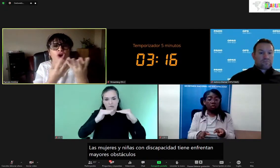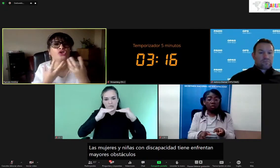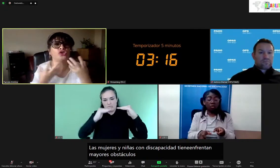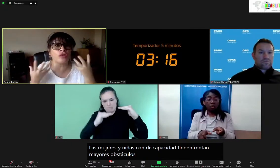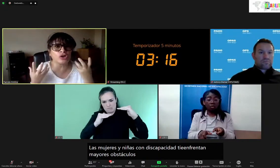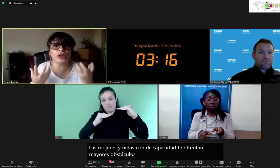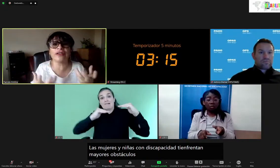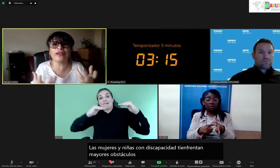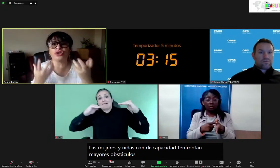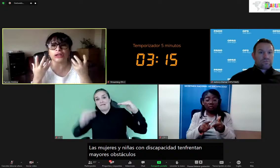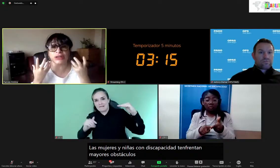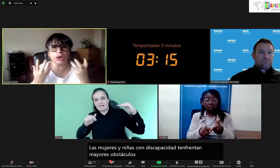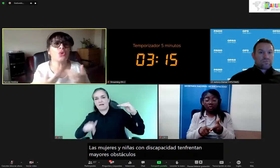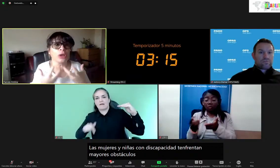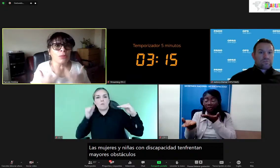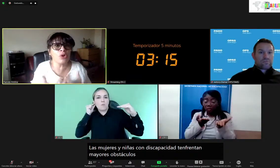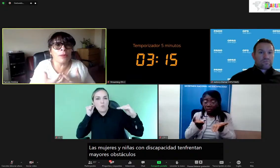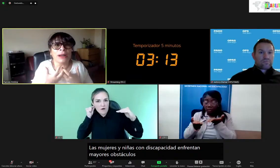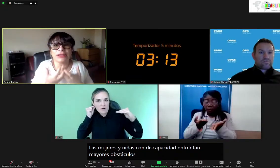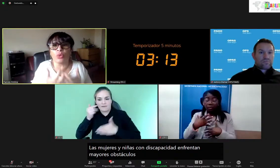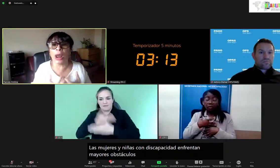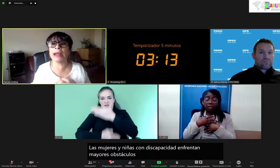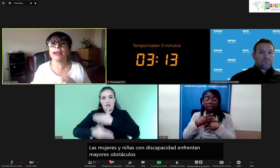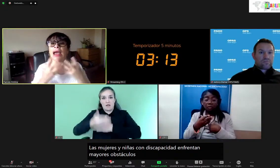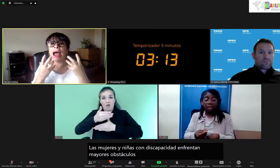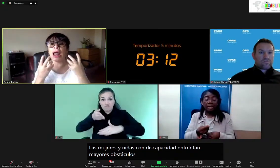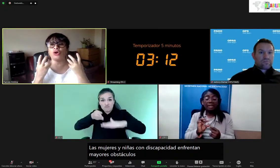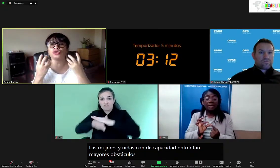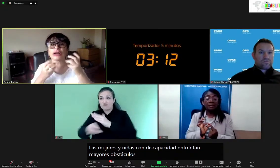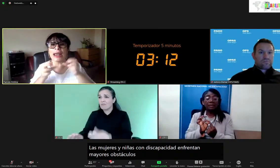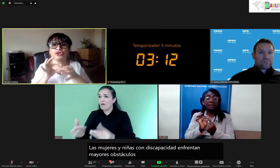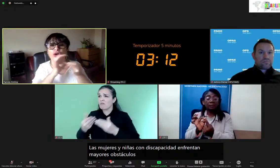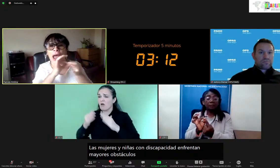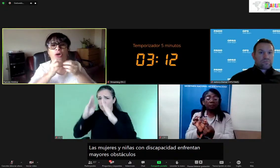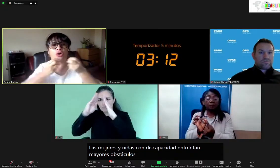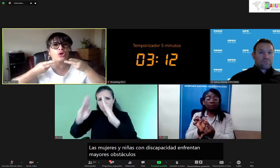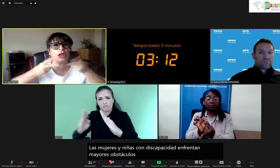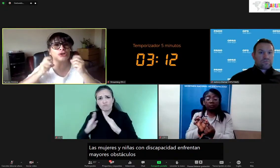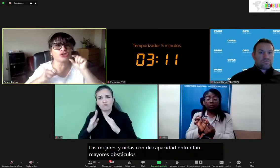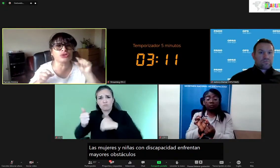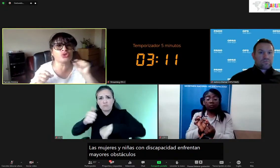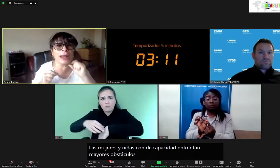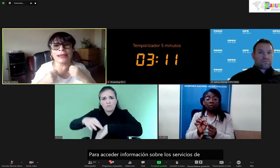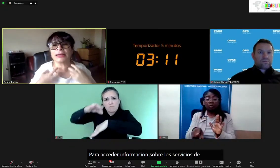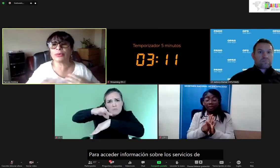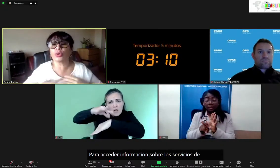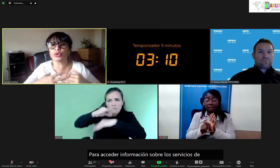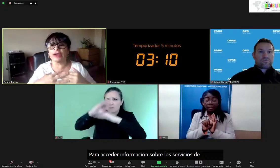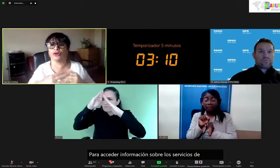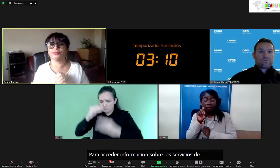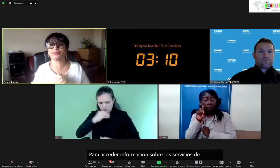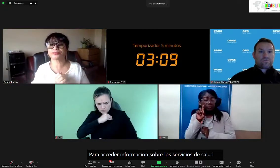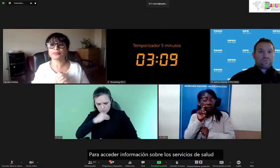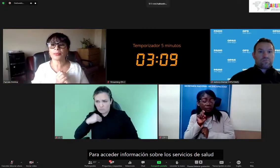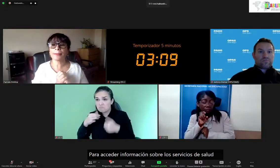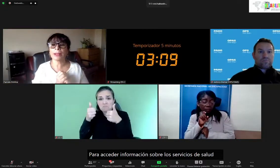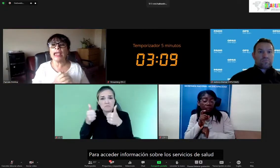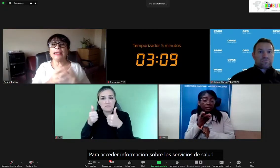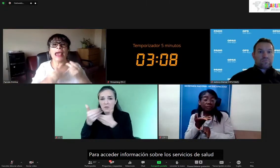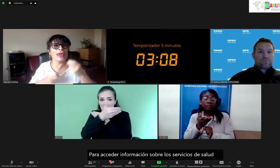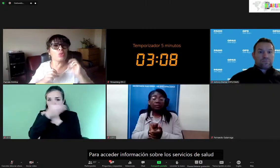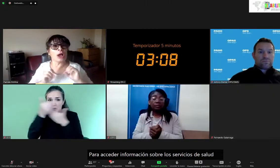disabilities in general to access the information on health services and those related with sexual